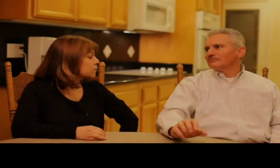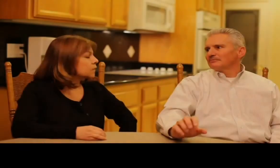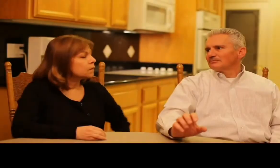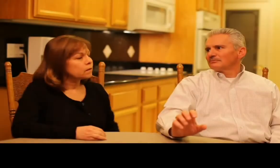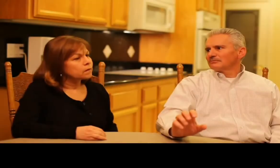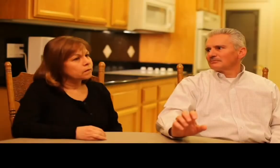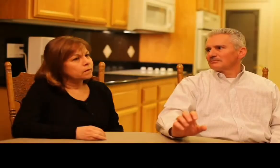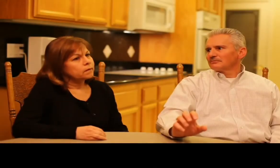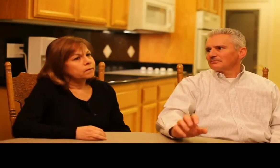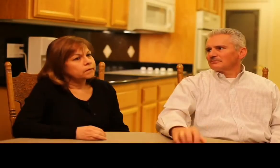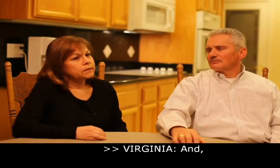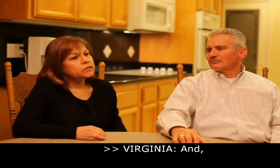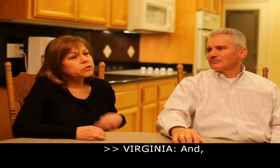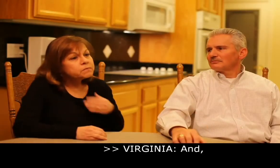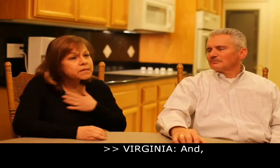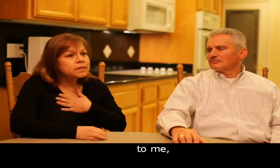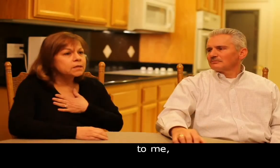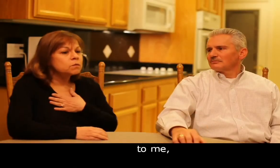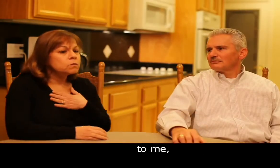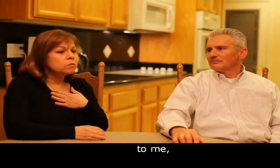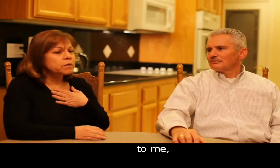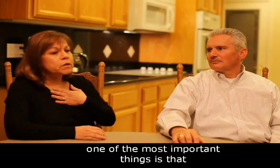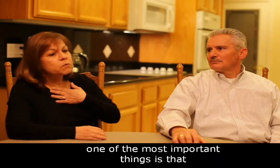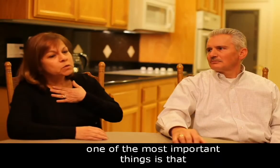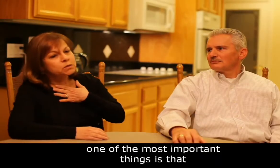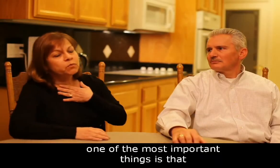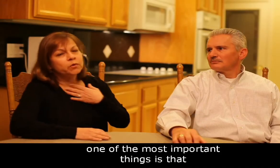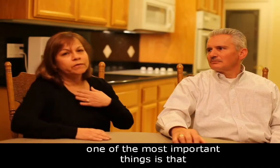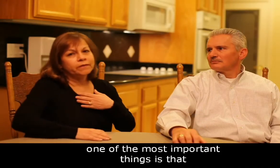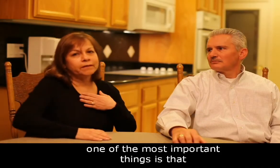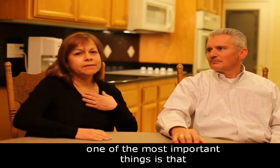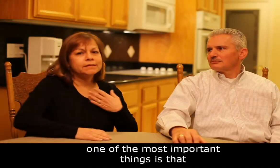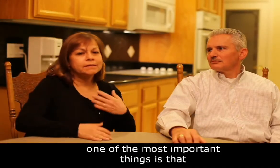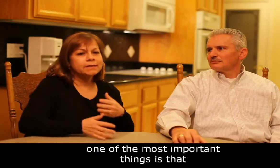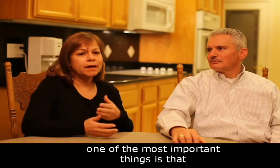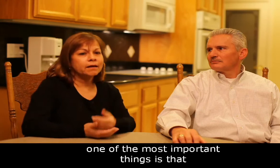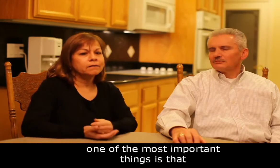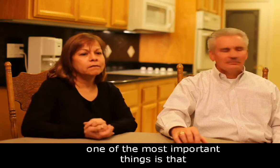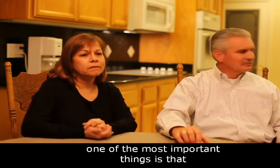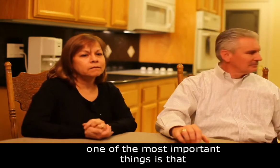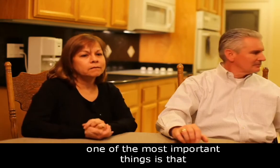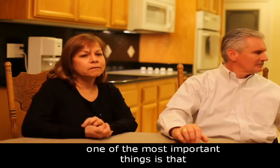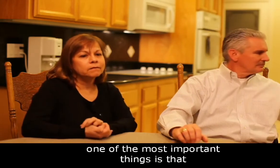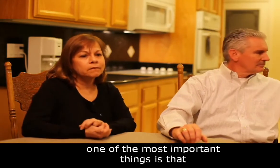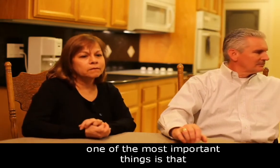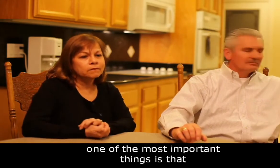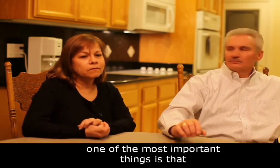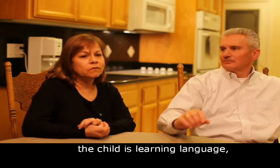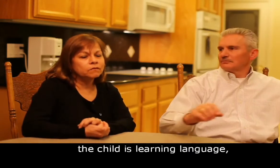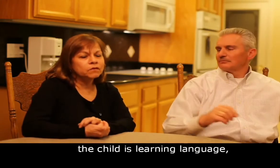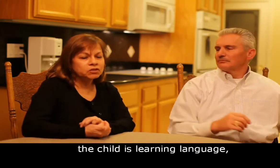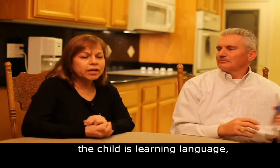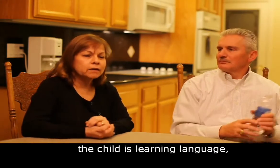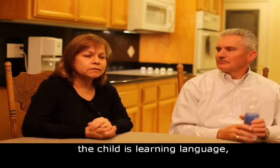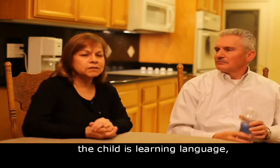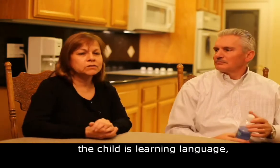And to me, one of the most important things is that the child is